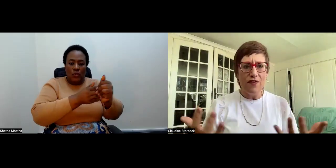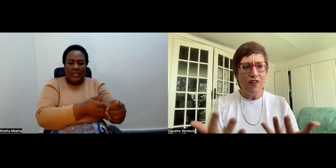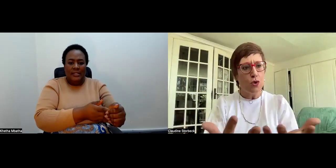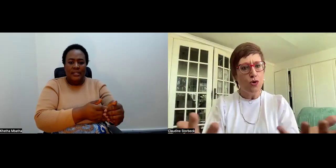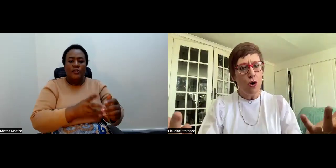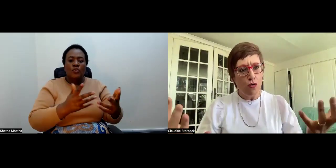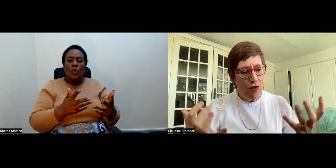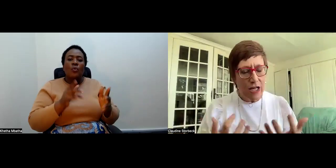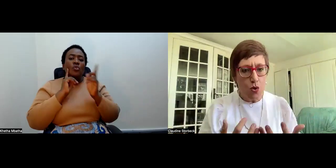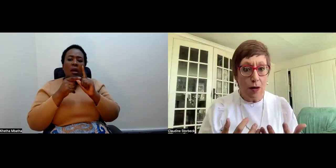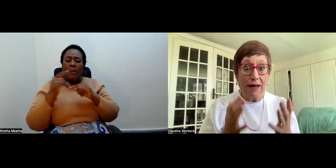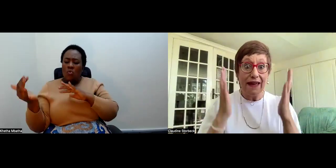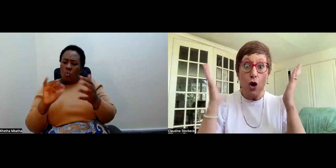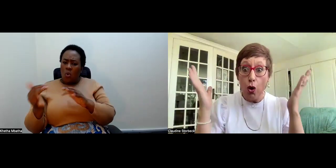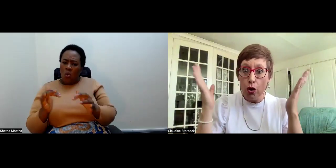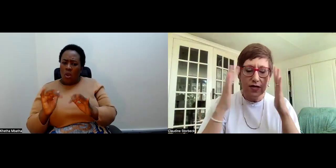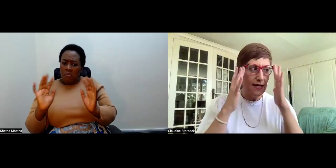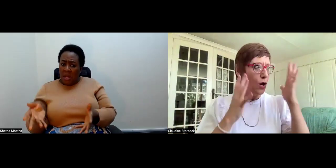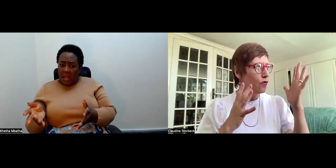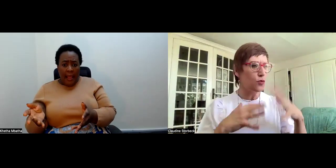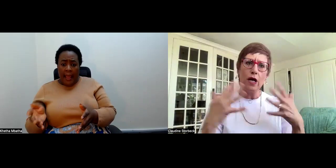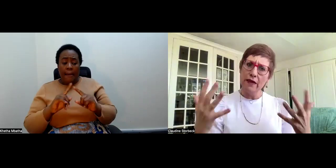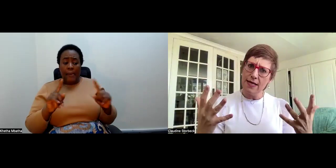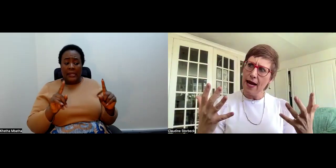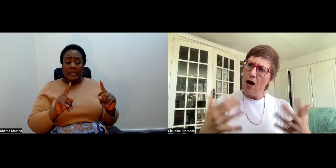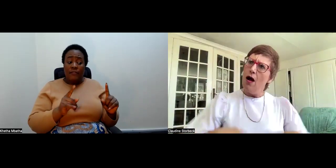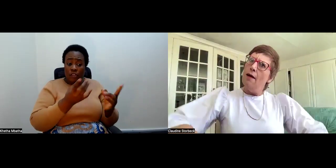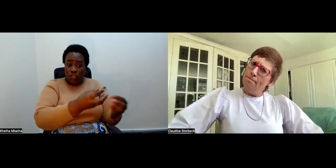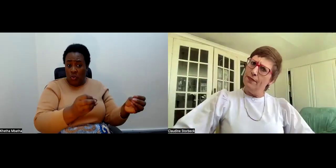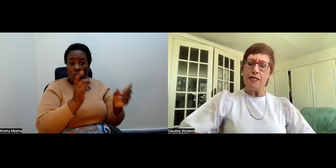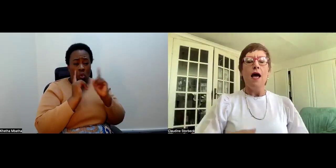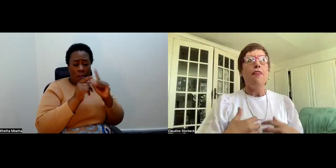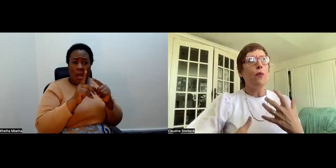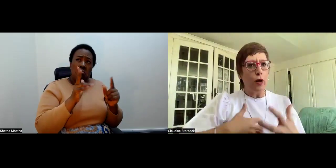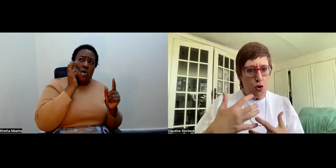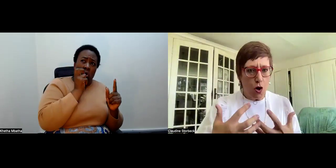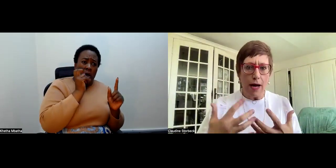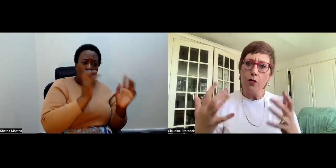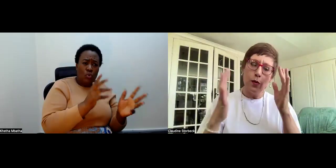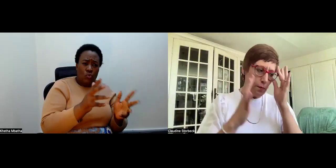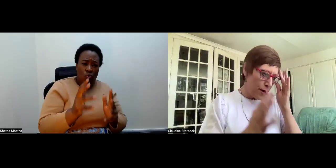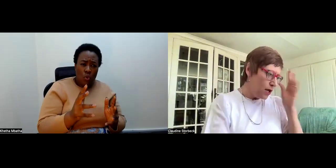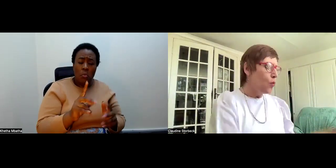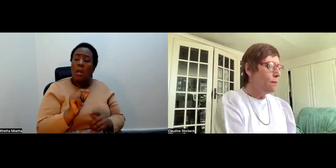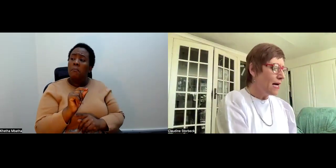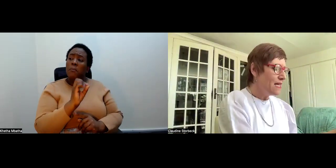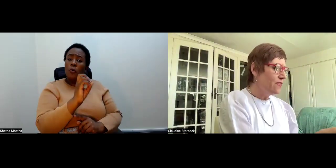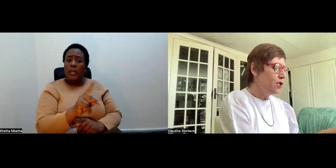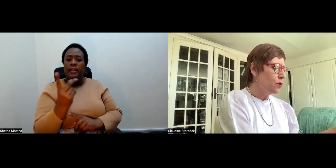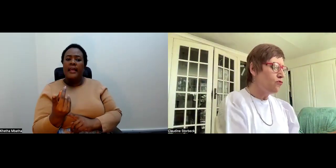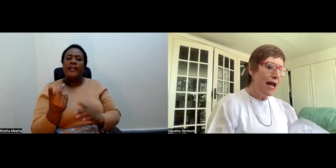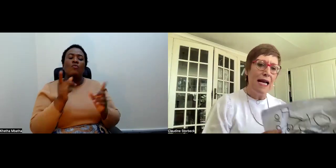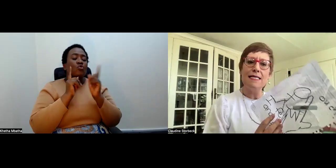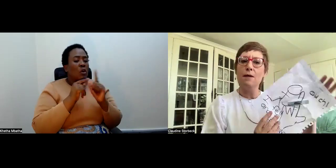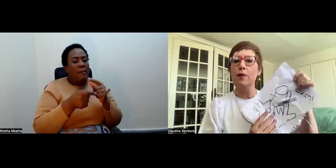about war, but if our children are already talking about they heard this and they heard this, so we can then say, do we want to talk about it? We want to we might even